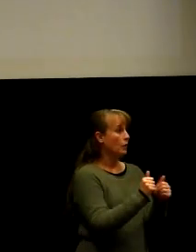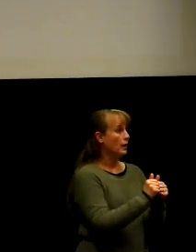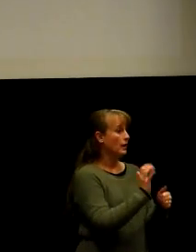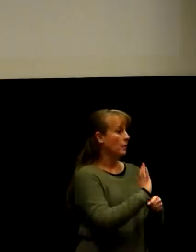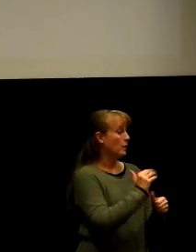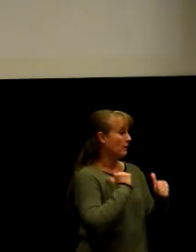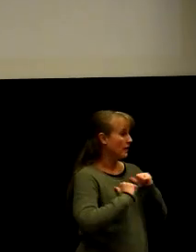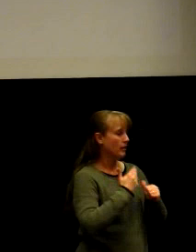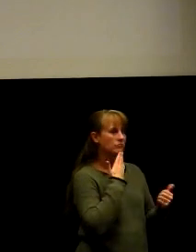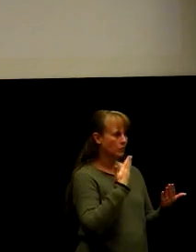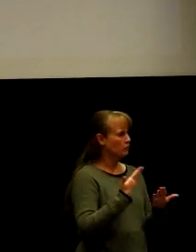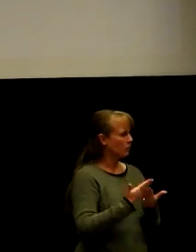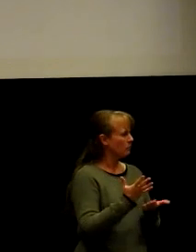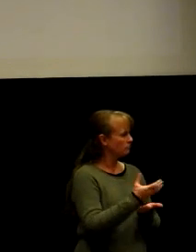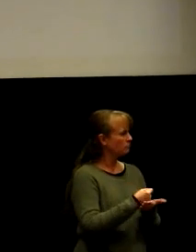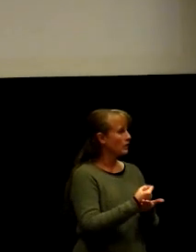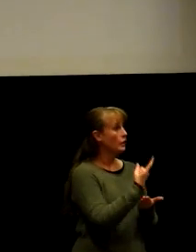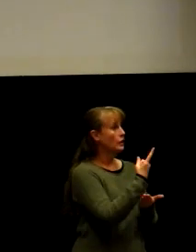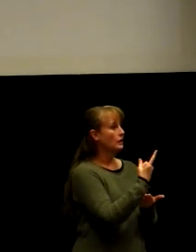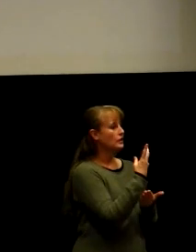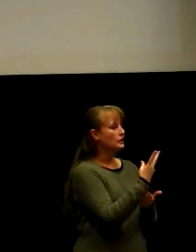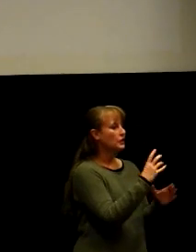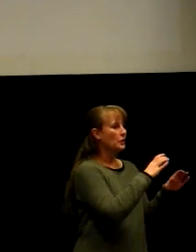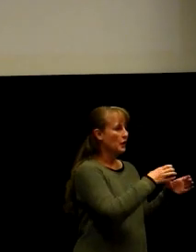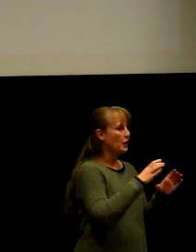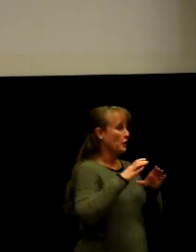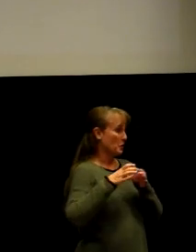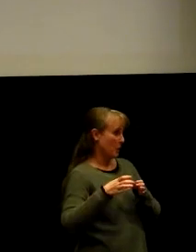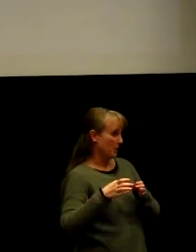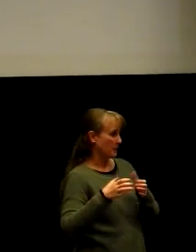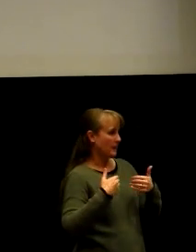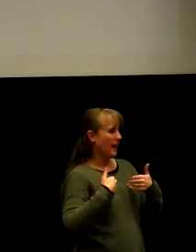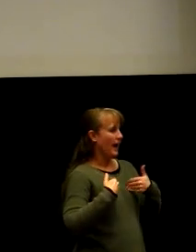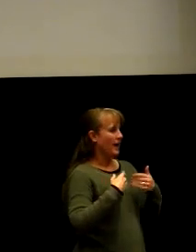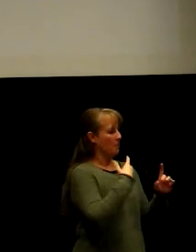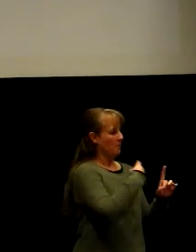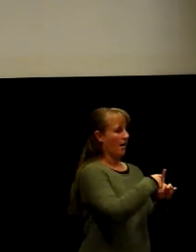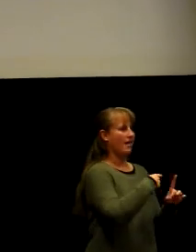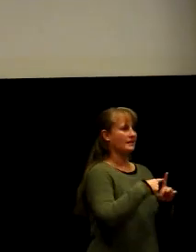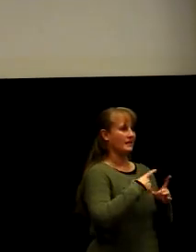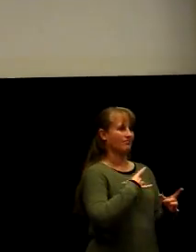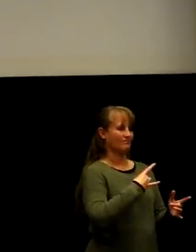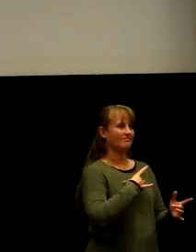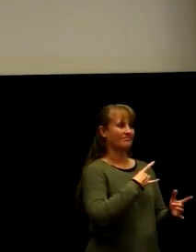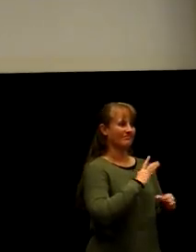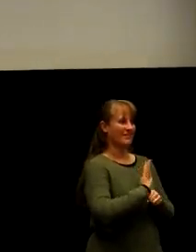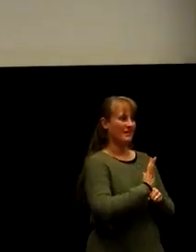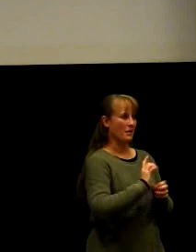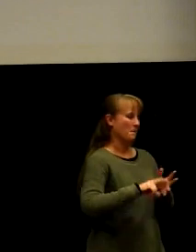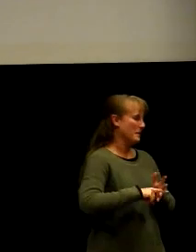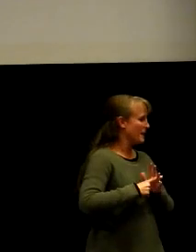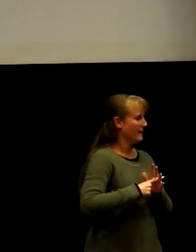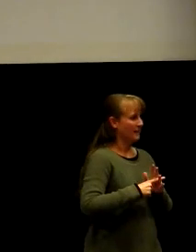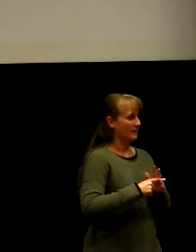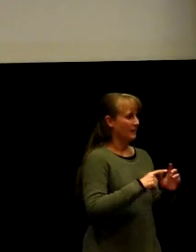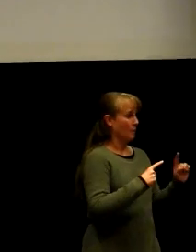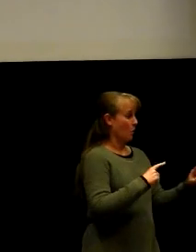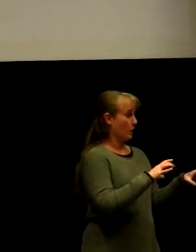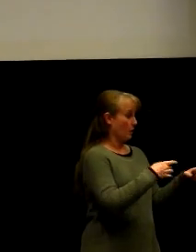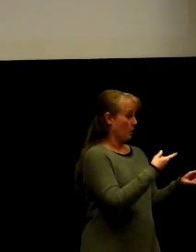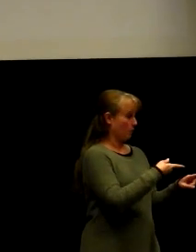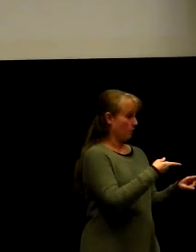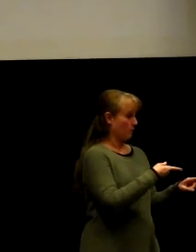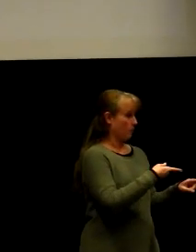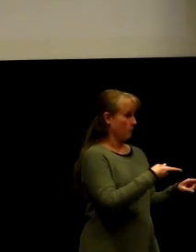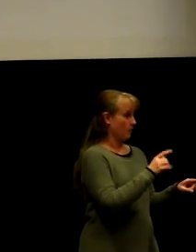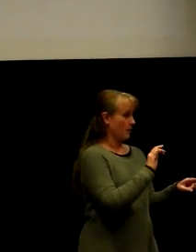and two groups in particular, very different groups, had very positive responses to the film right from the start. One group